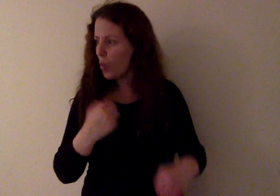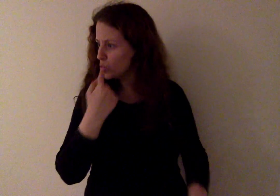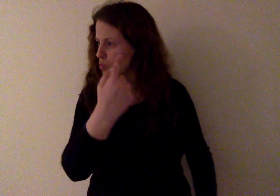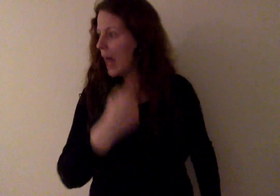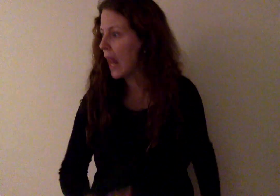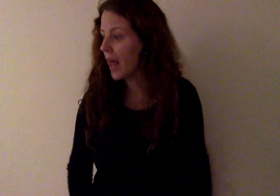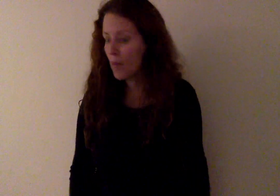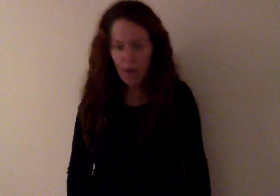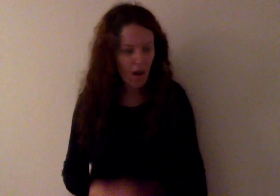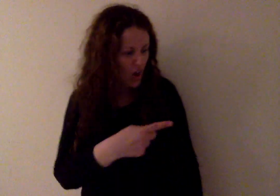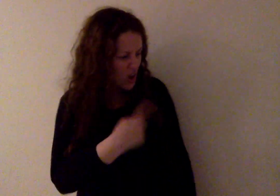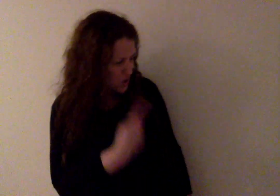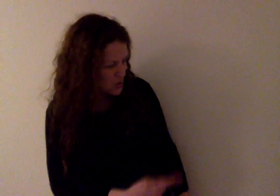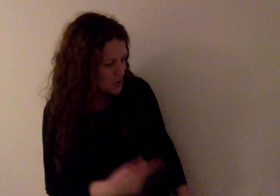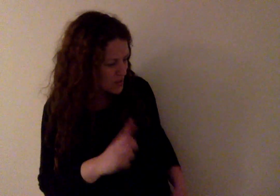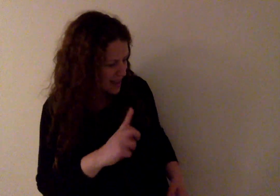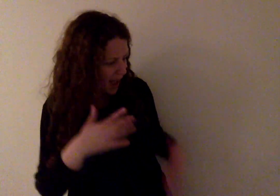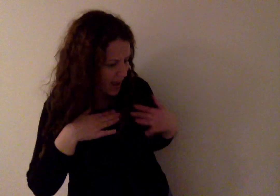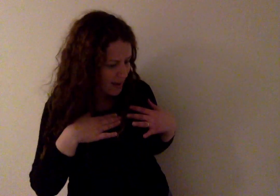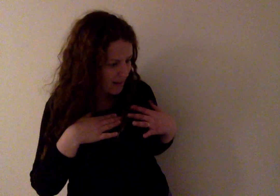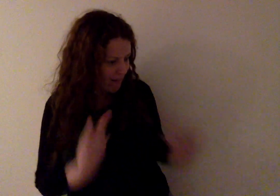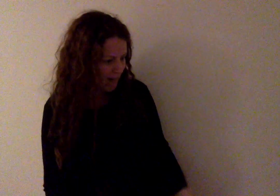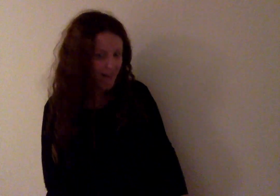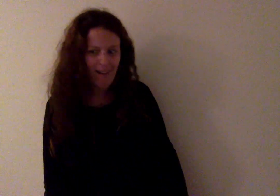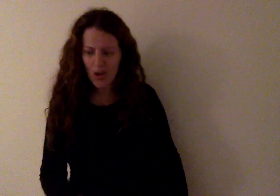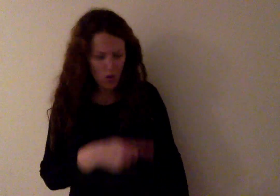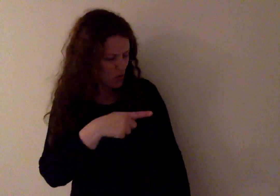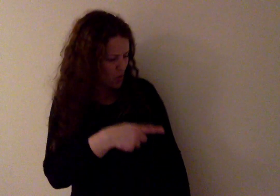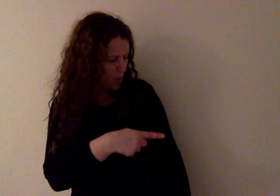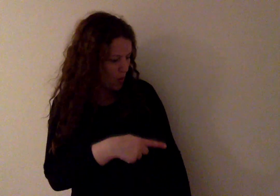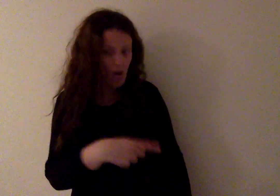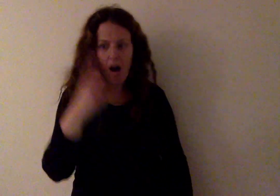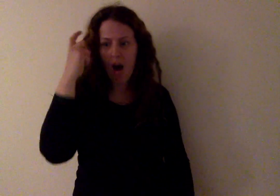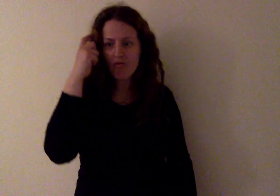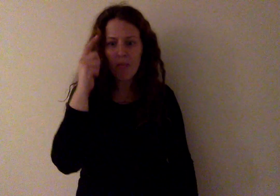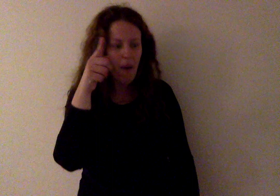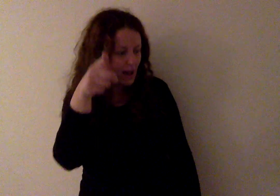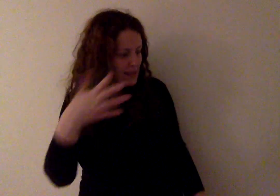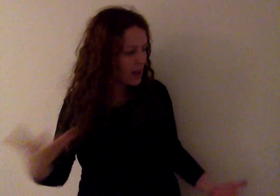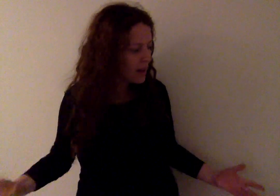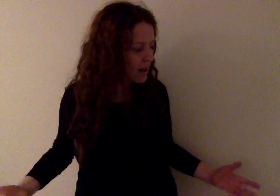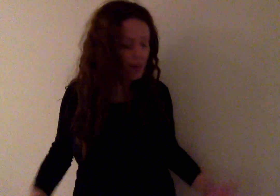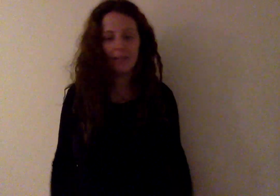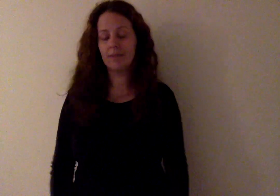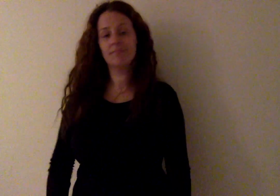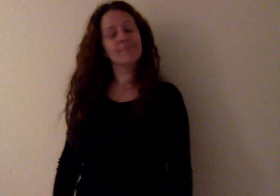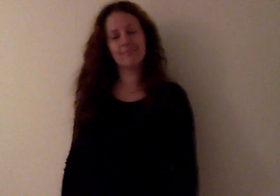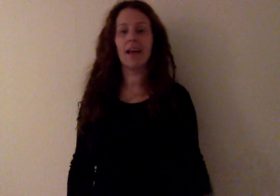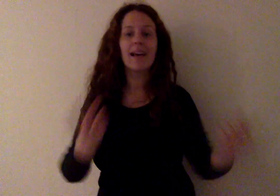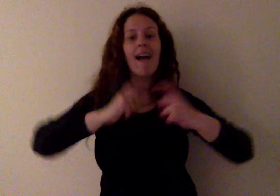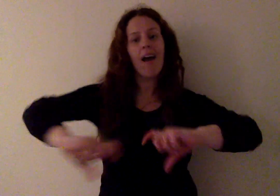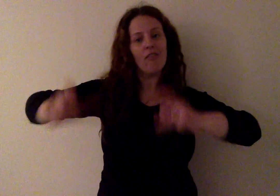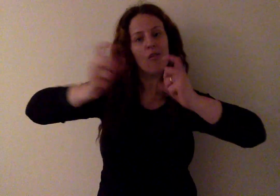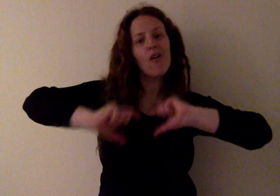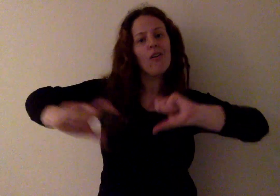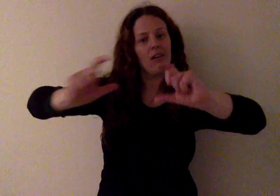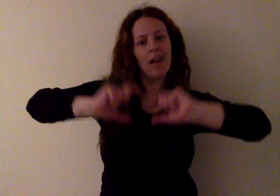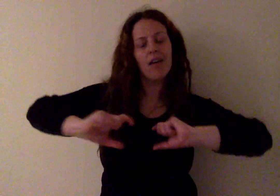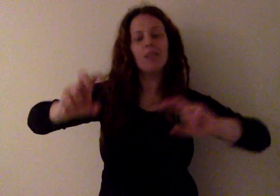you say? You might have reminded him, and so on in the usual way. But of course, it was